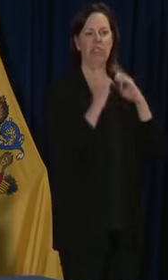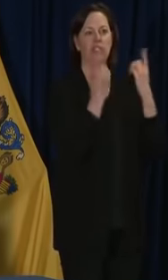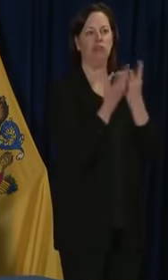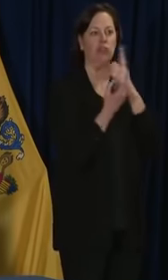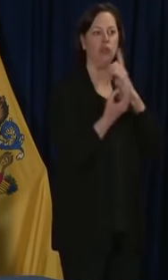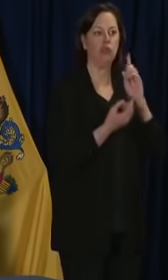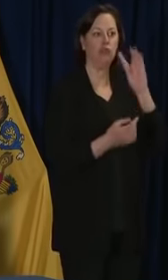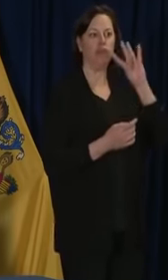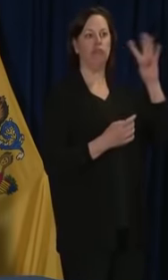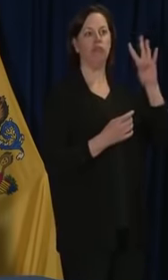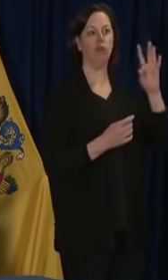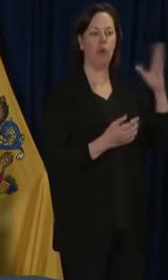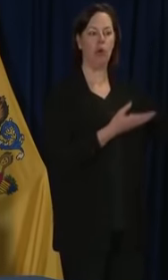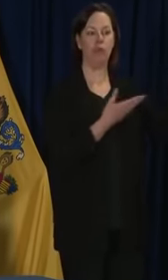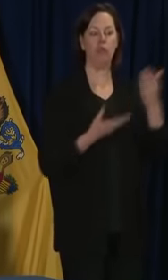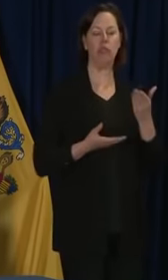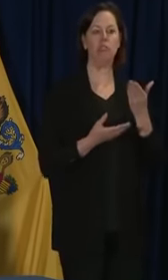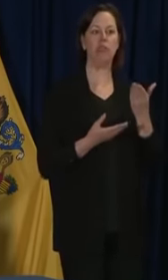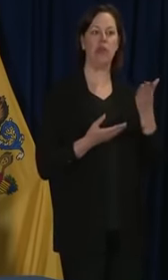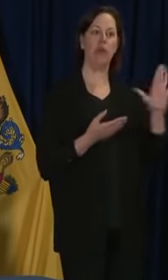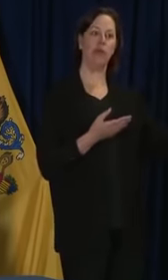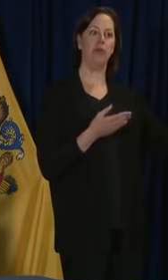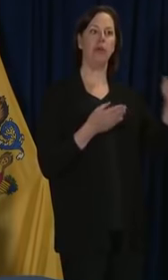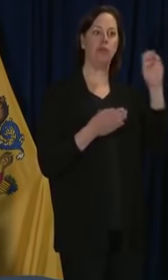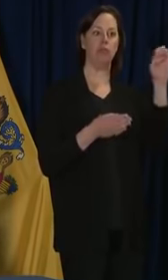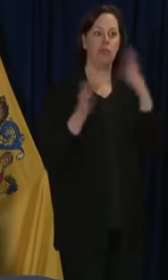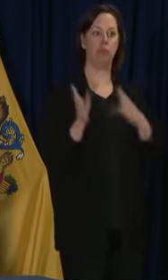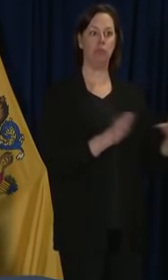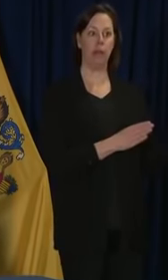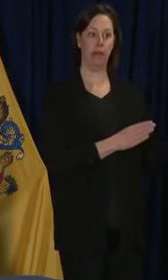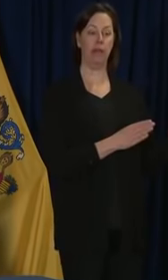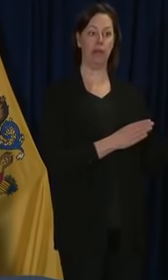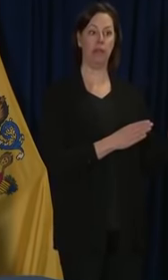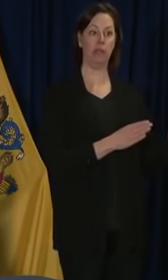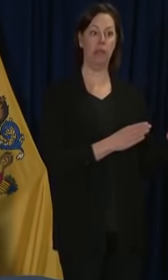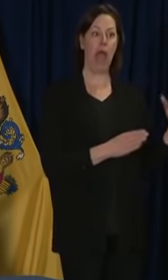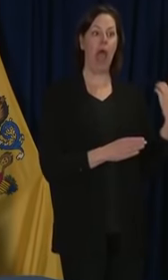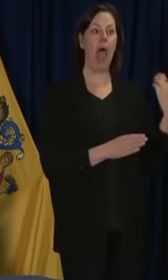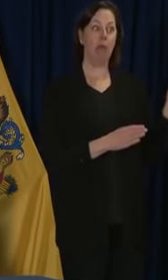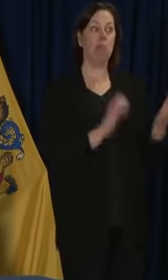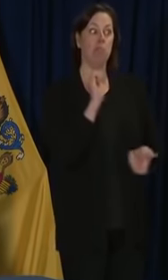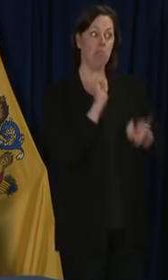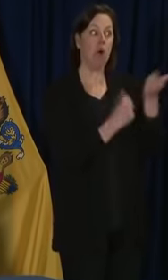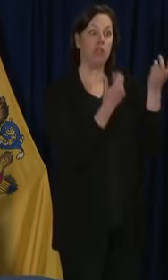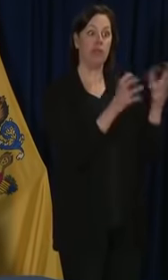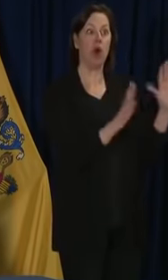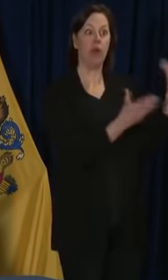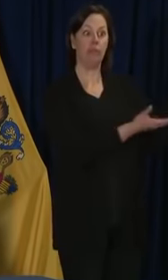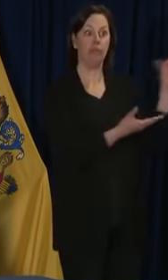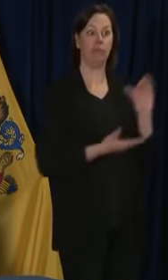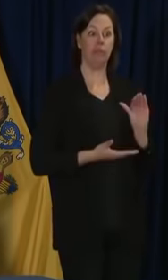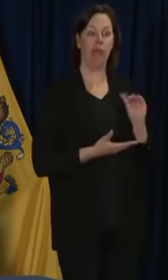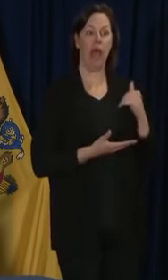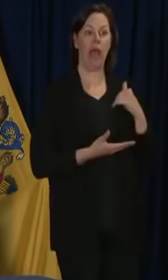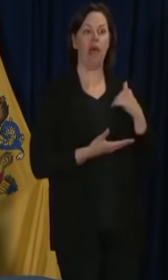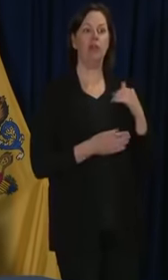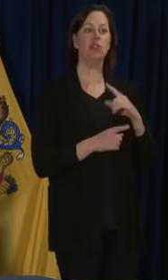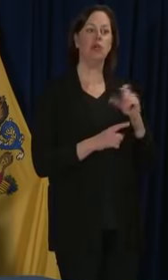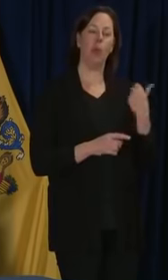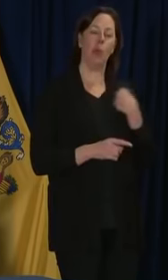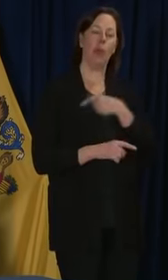plan. We're almost at full compliance, but we needed to go through each and every one of them. We just needed a few more